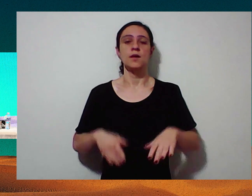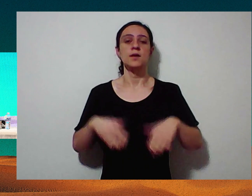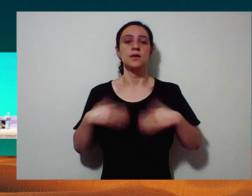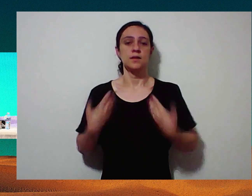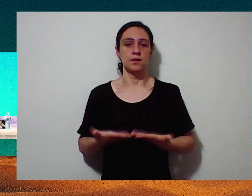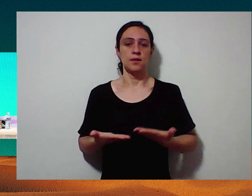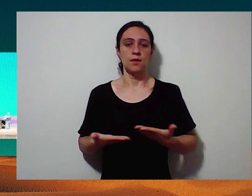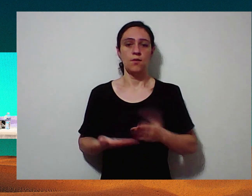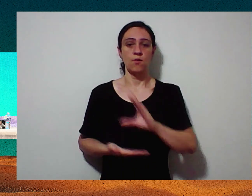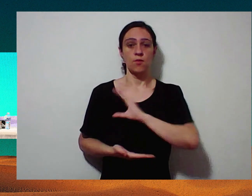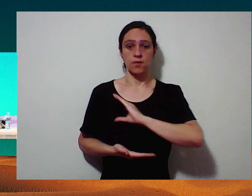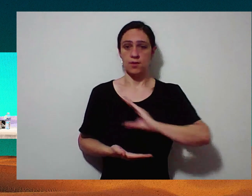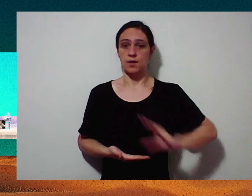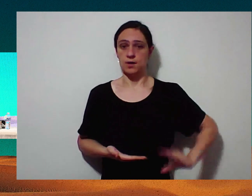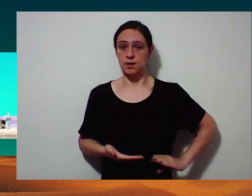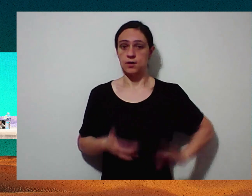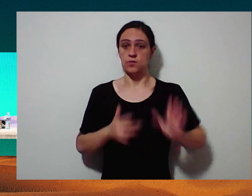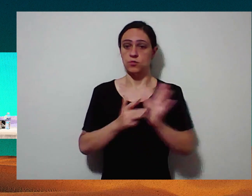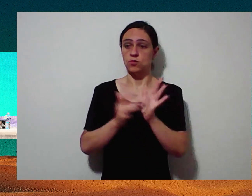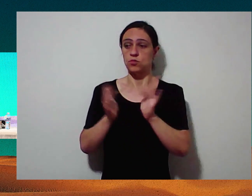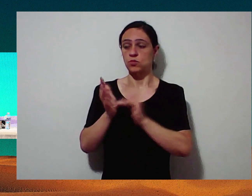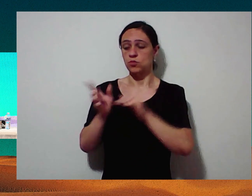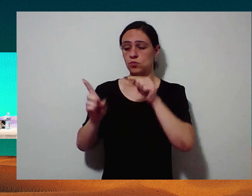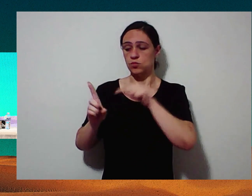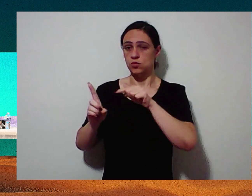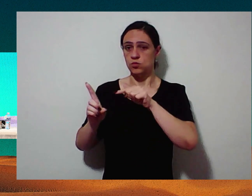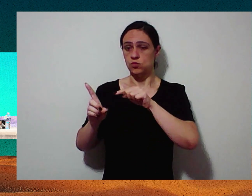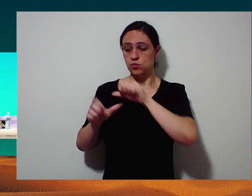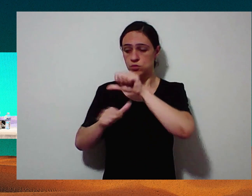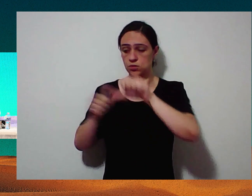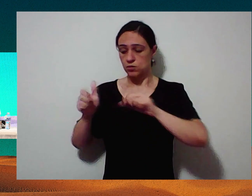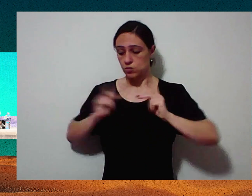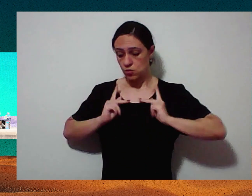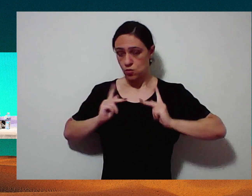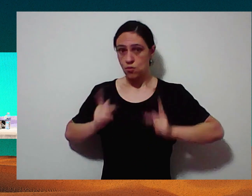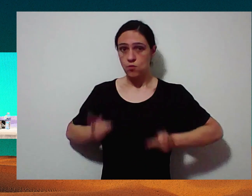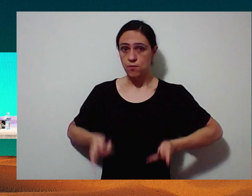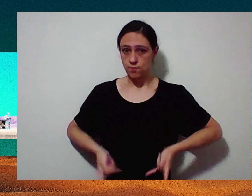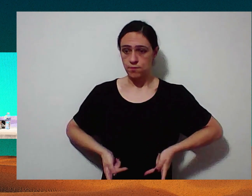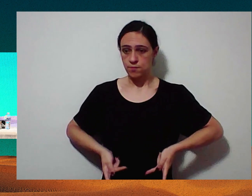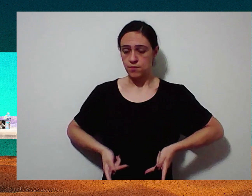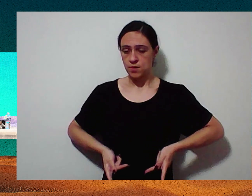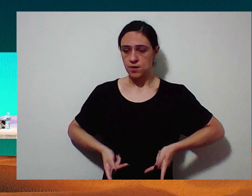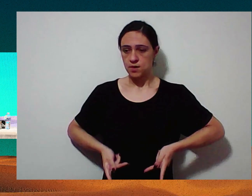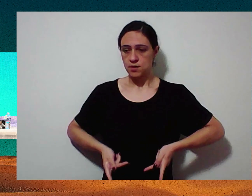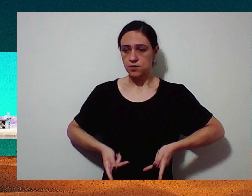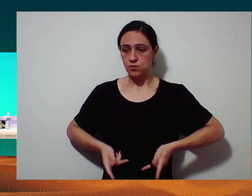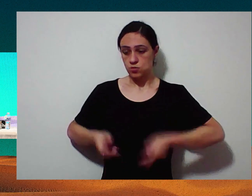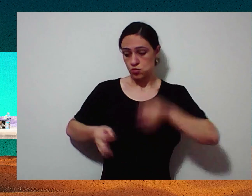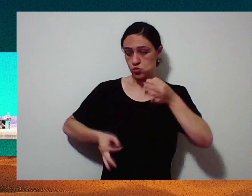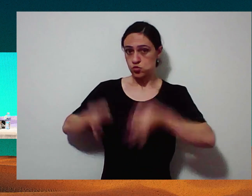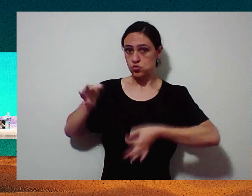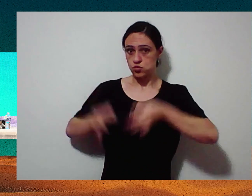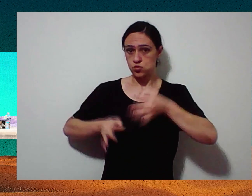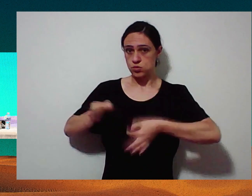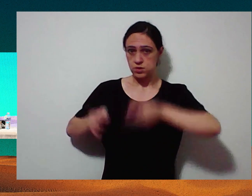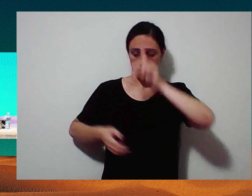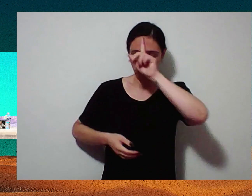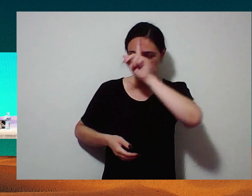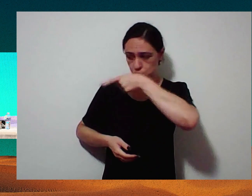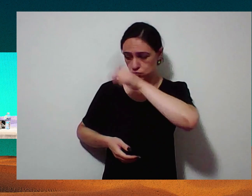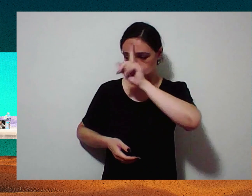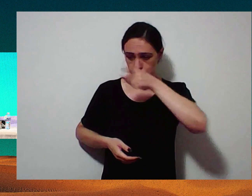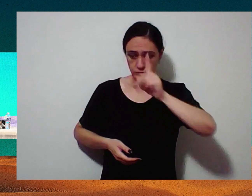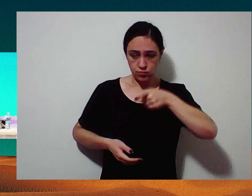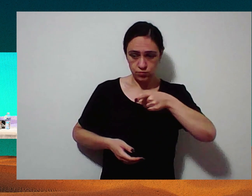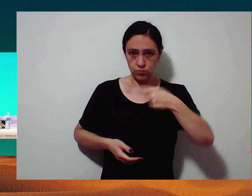foi constituído por Deus juiz para nos julgar. Therefore, saints, Christ as a man was ordained by God